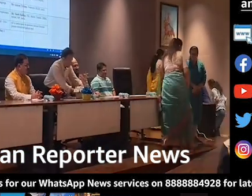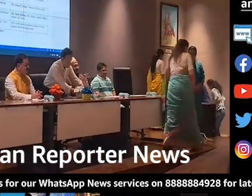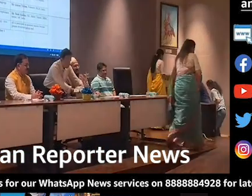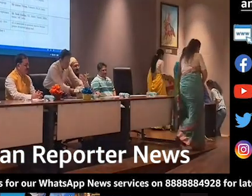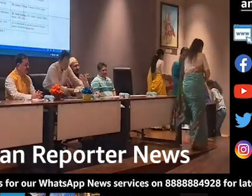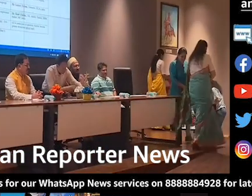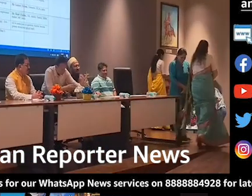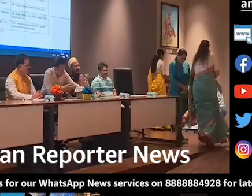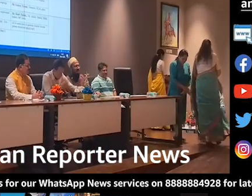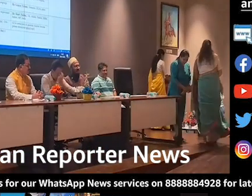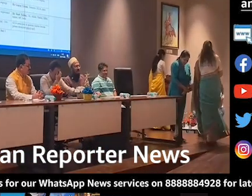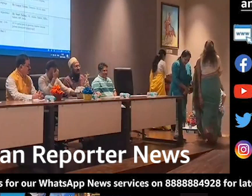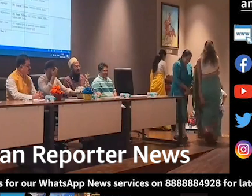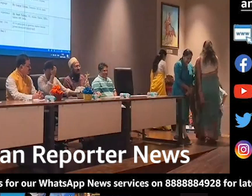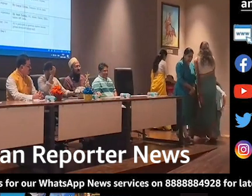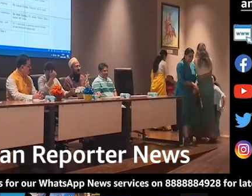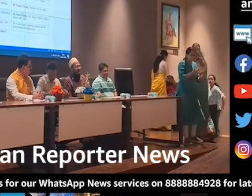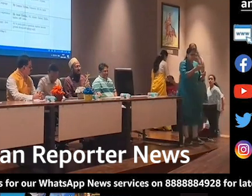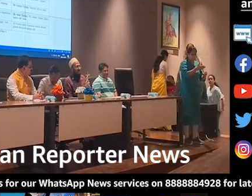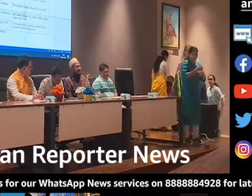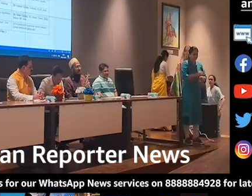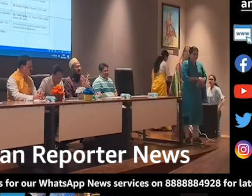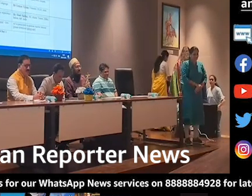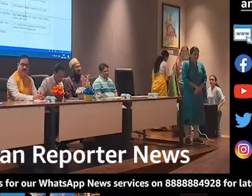Now I'd like to invite